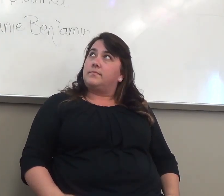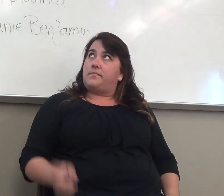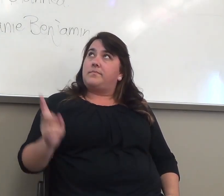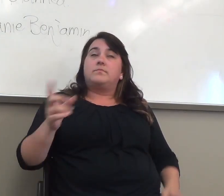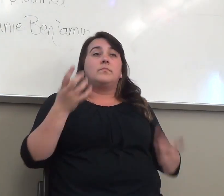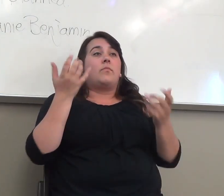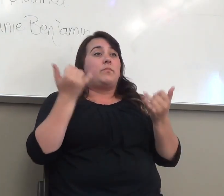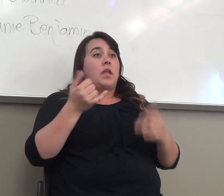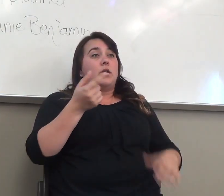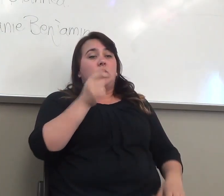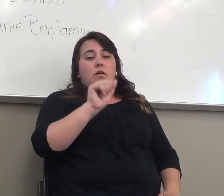Okay, so now